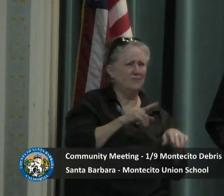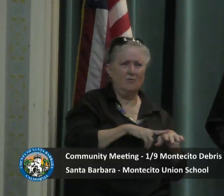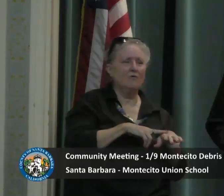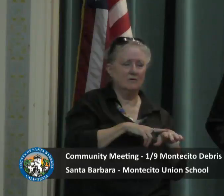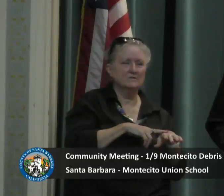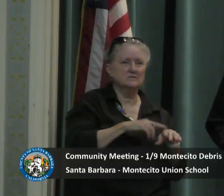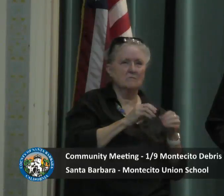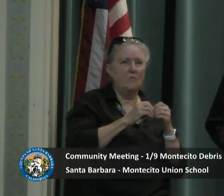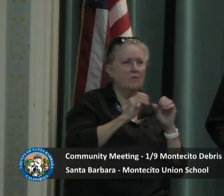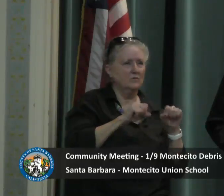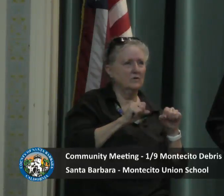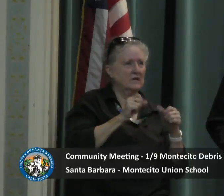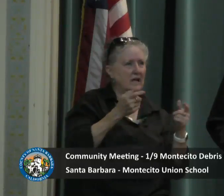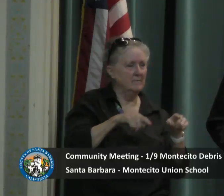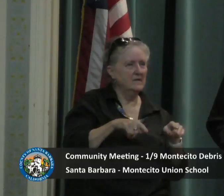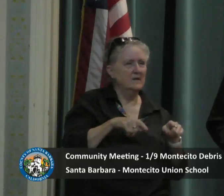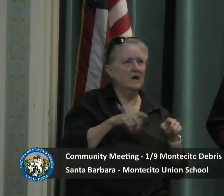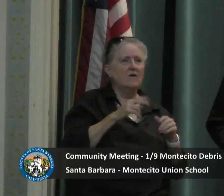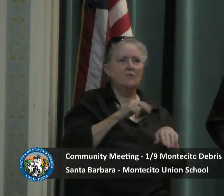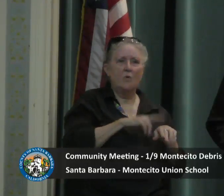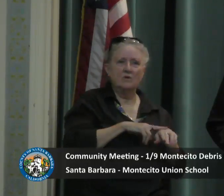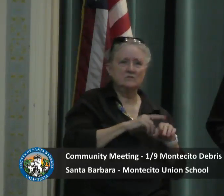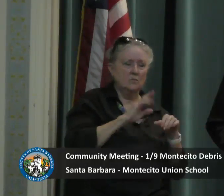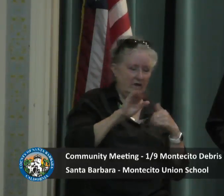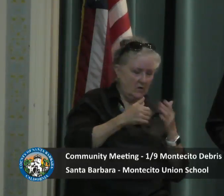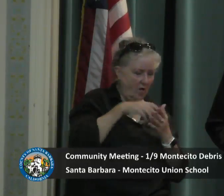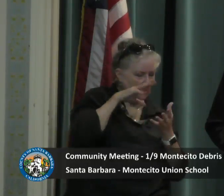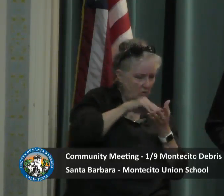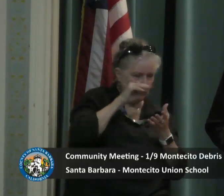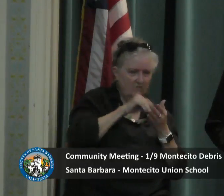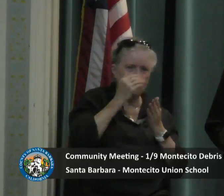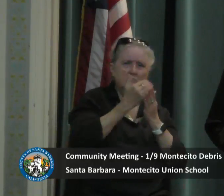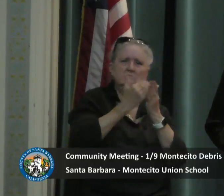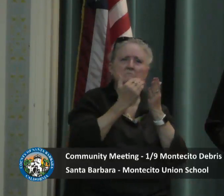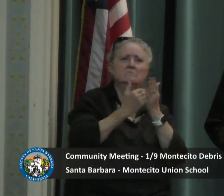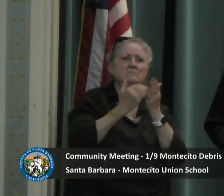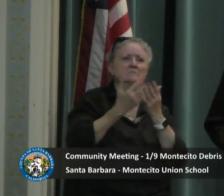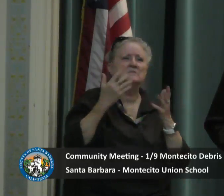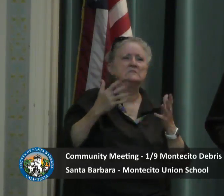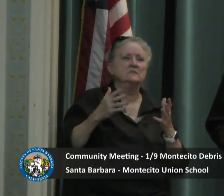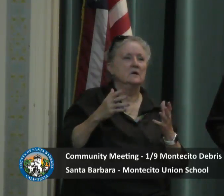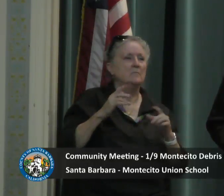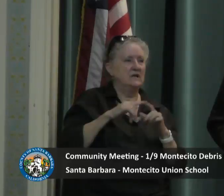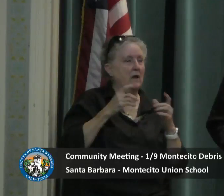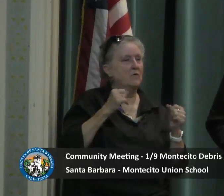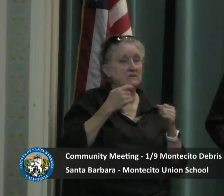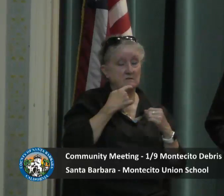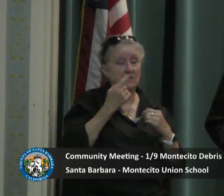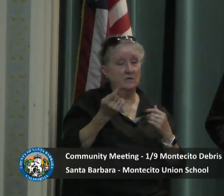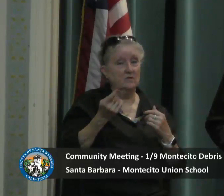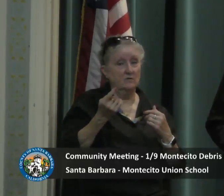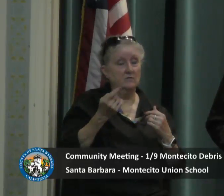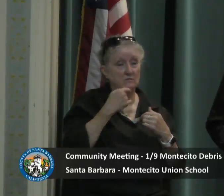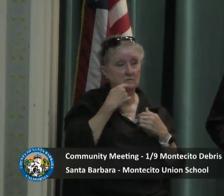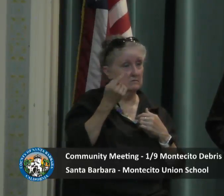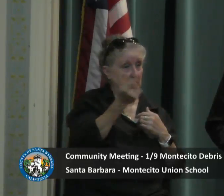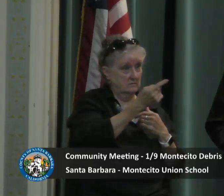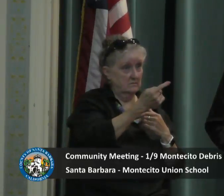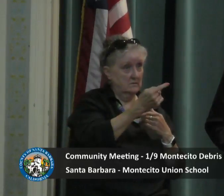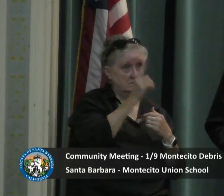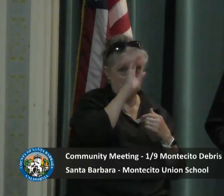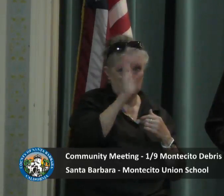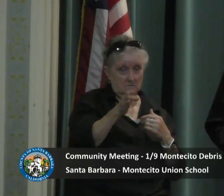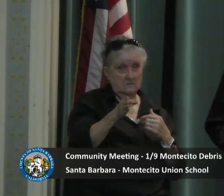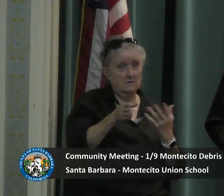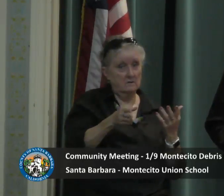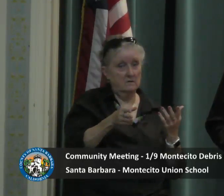have been done. Of course, we can all learn from our lessons learned. But I want to tell you, and I want to say it straight